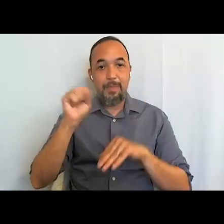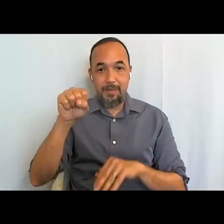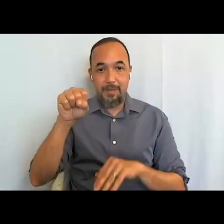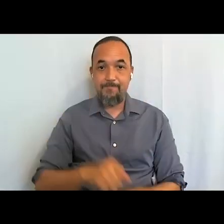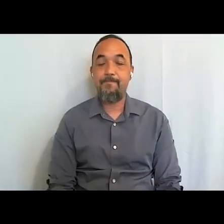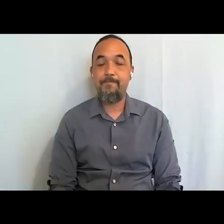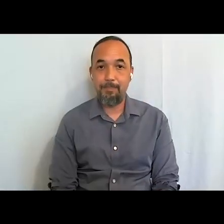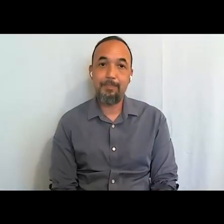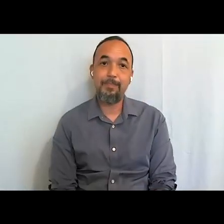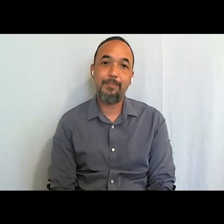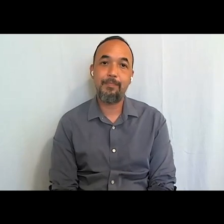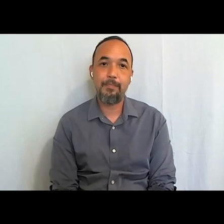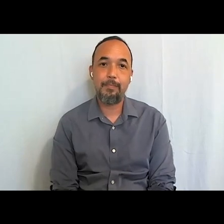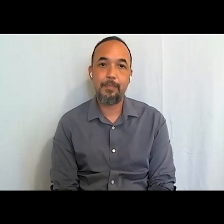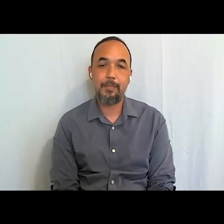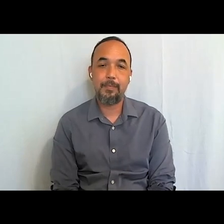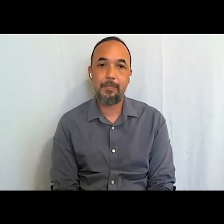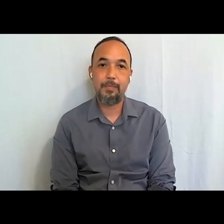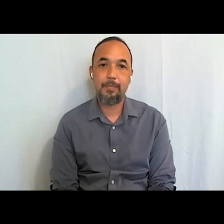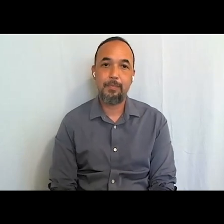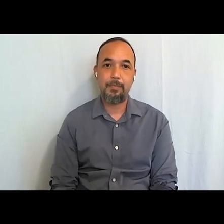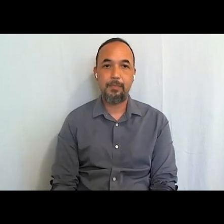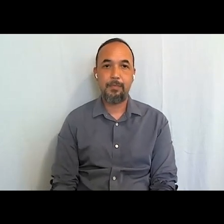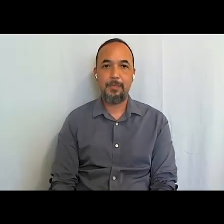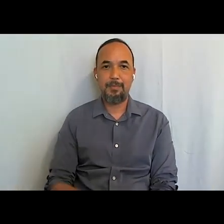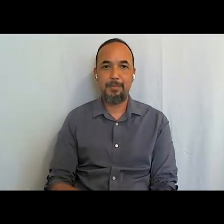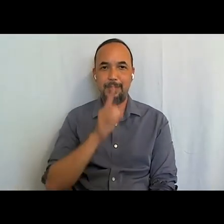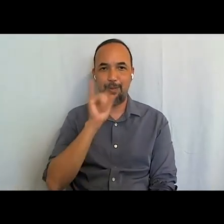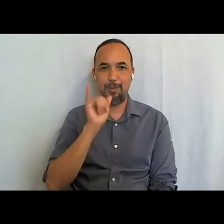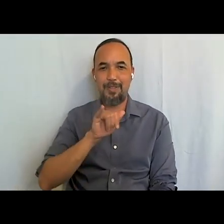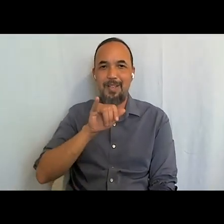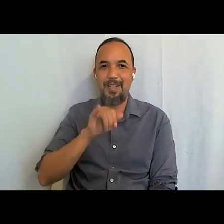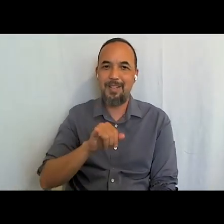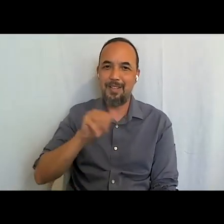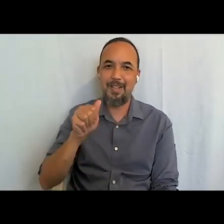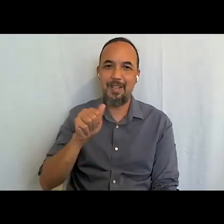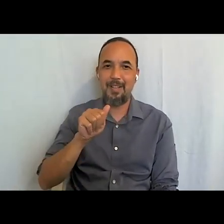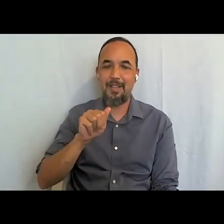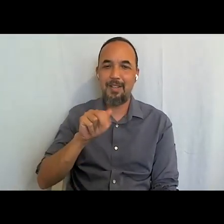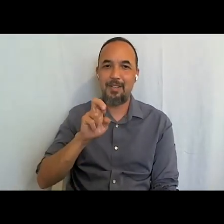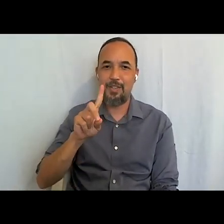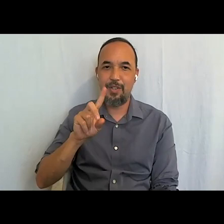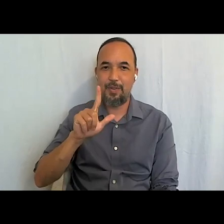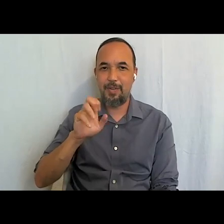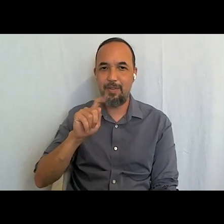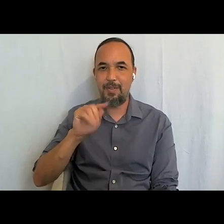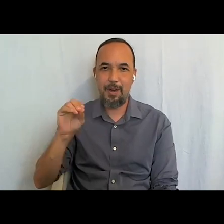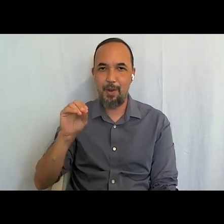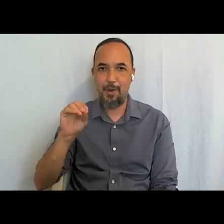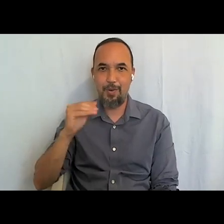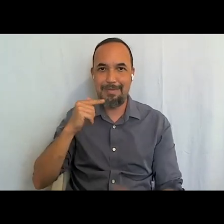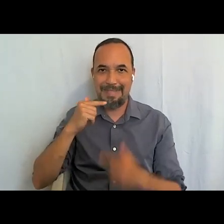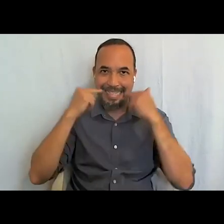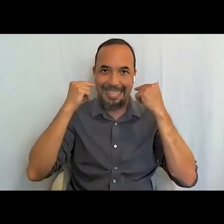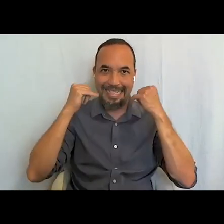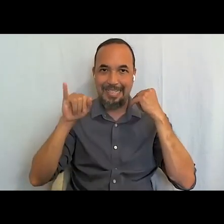Oh man, this looks like the Jared Leto Joker. That's awful. Okay, let's change that up. Anxiety. Yes, anxiety. They feel anxious. They see